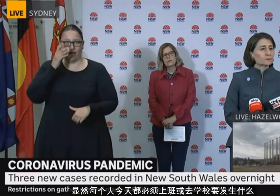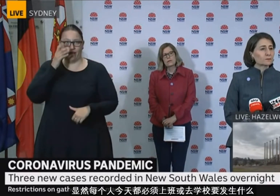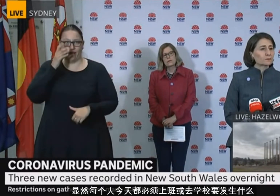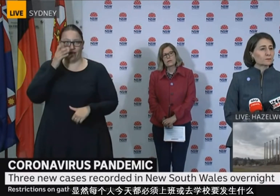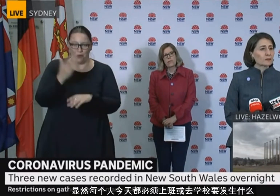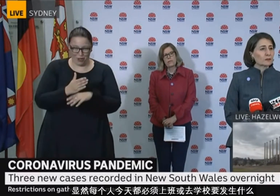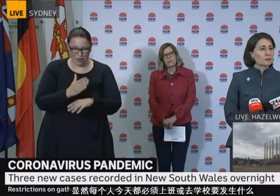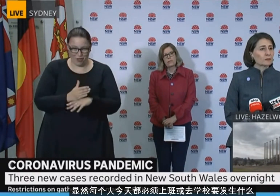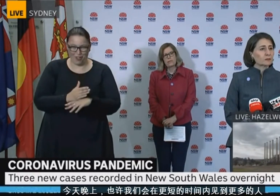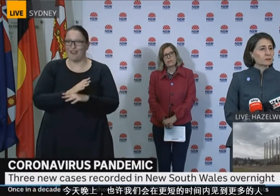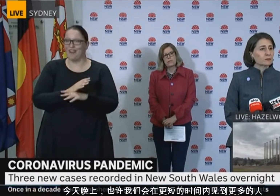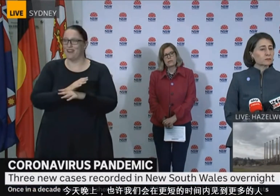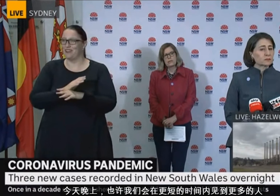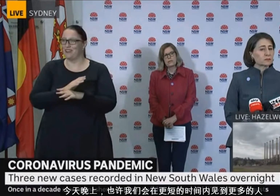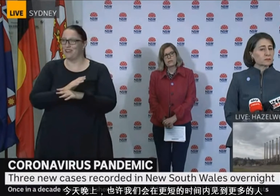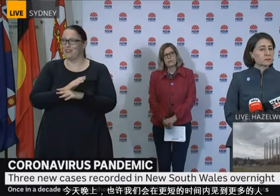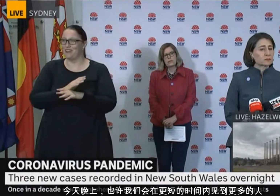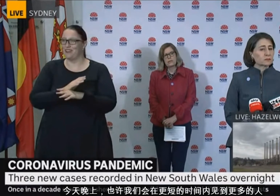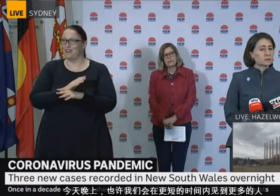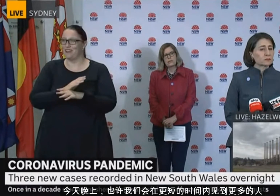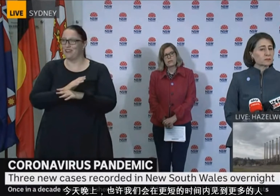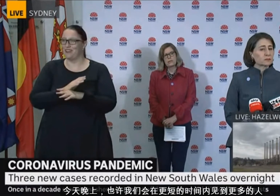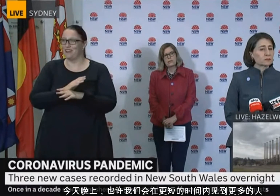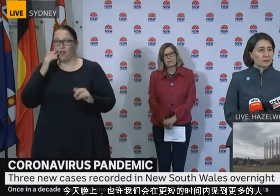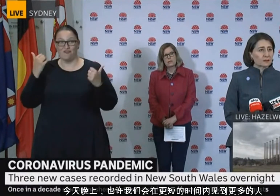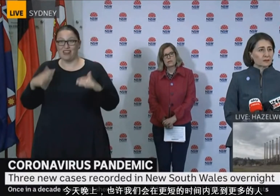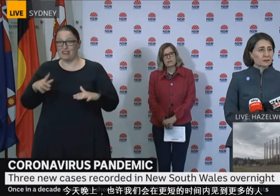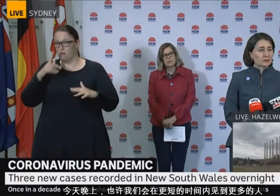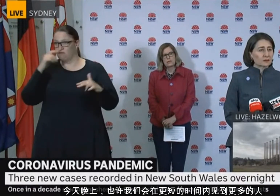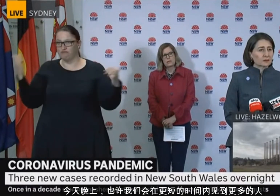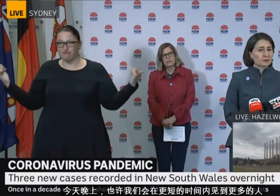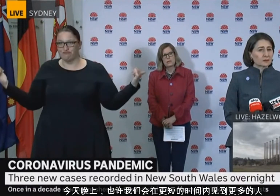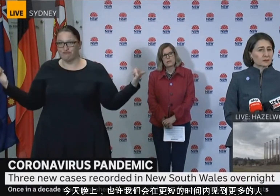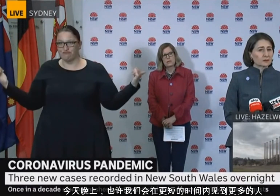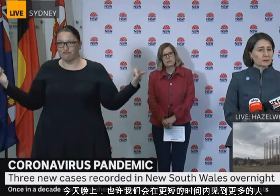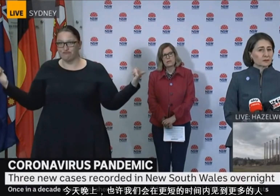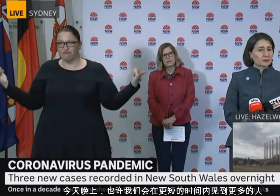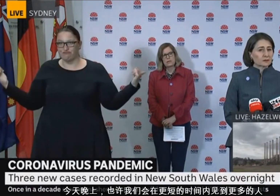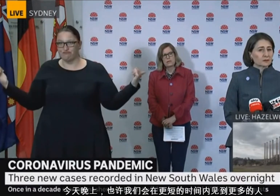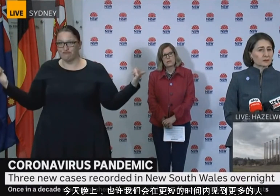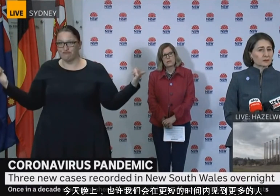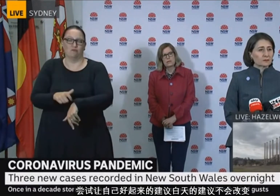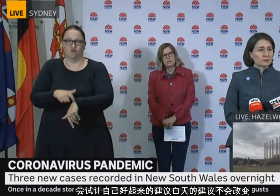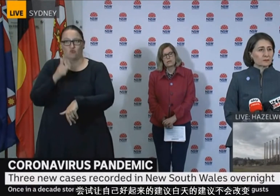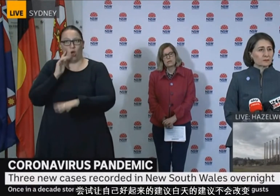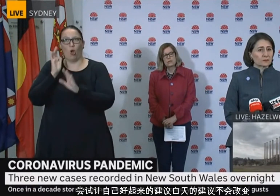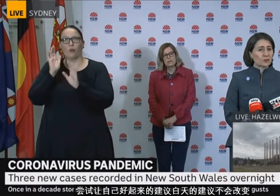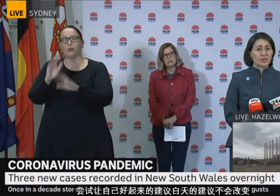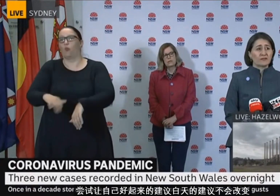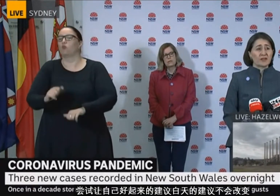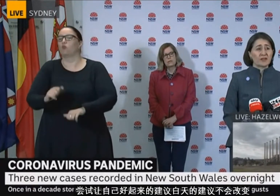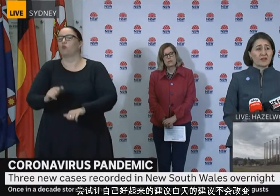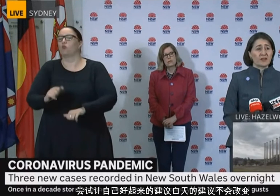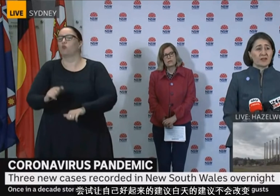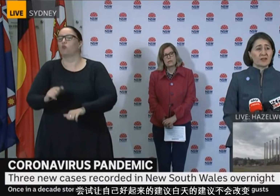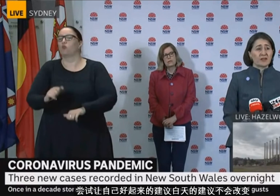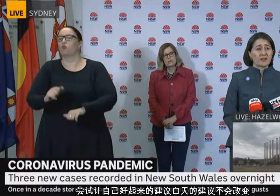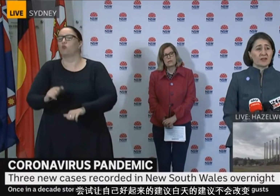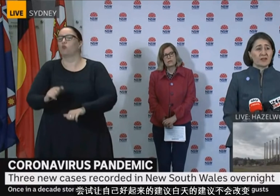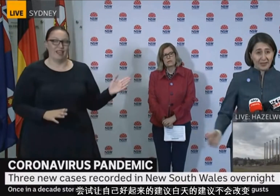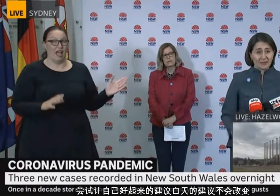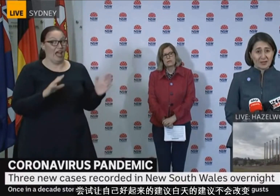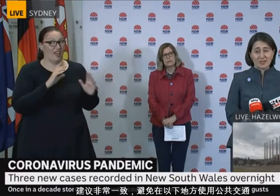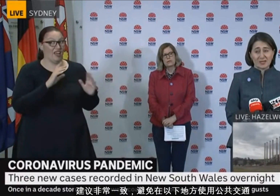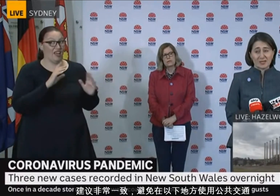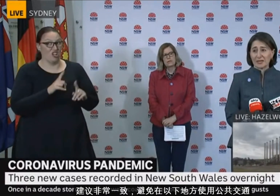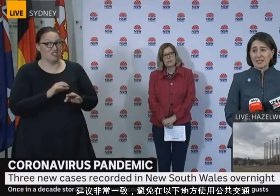to work today or got to school. What has to happen this evening, when perhaps we might see more people at a closer amount of time trying to get home? Well,